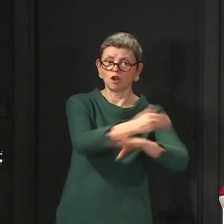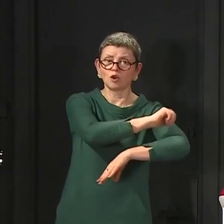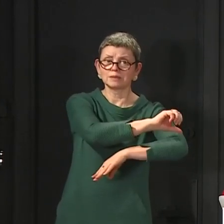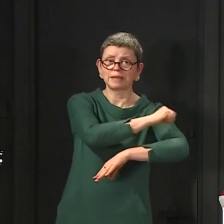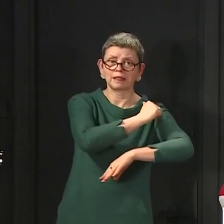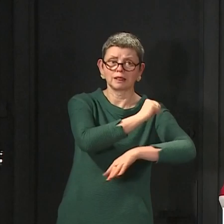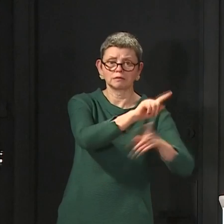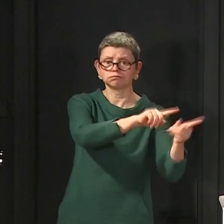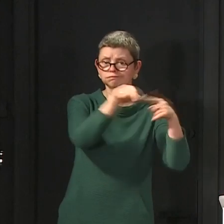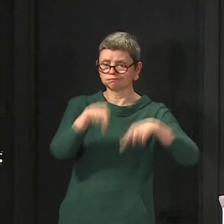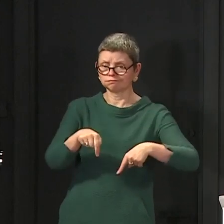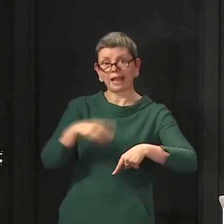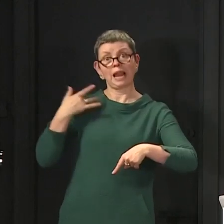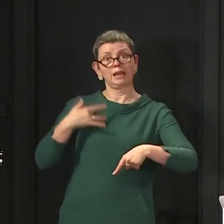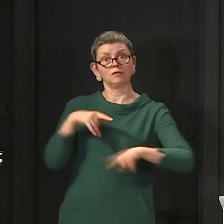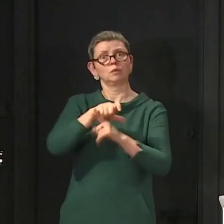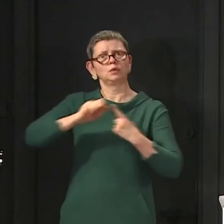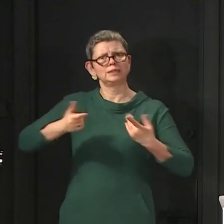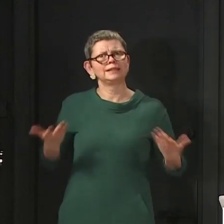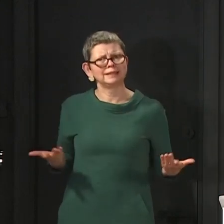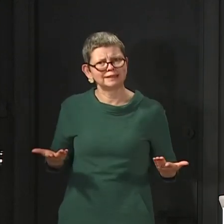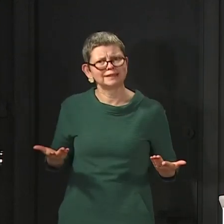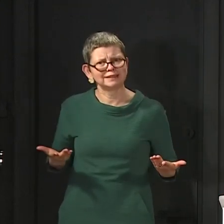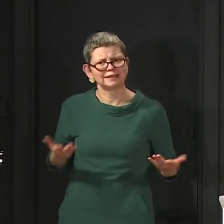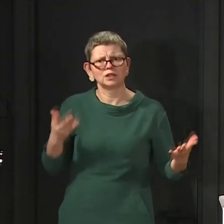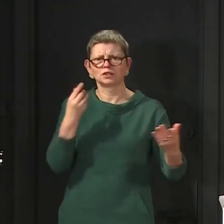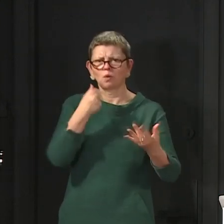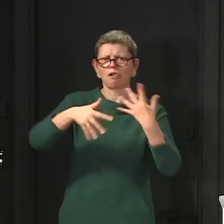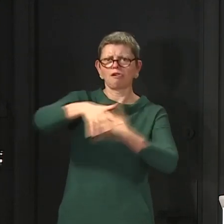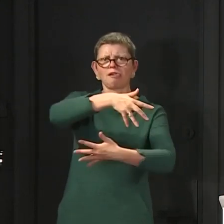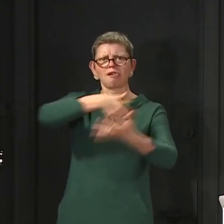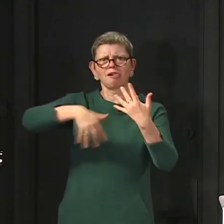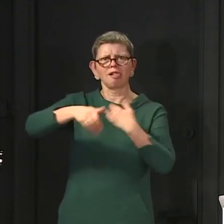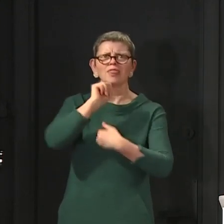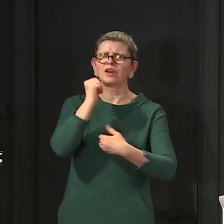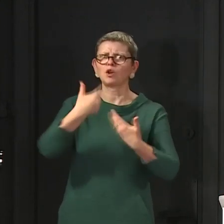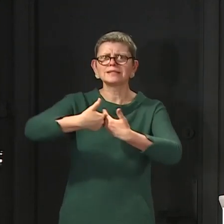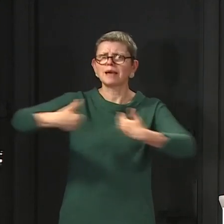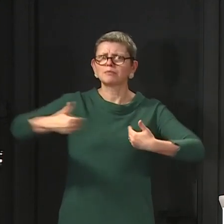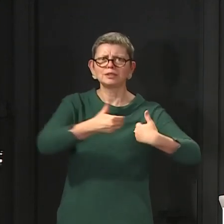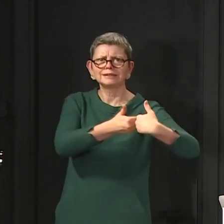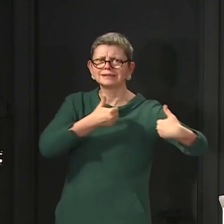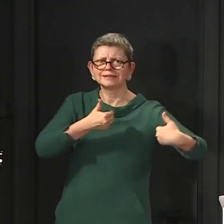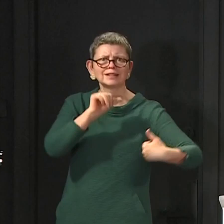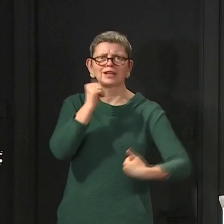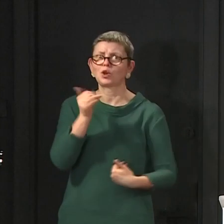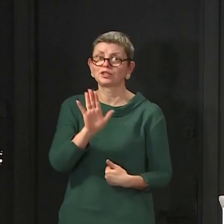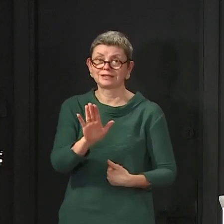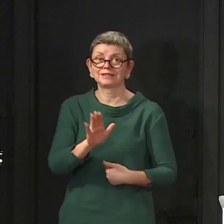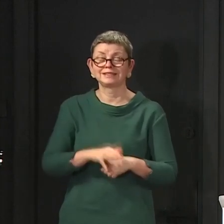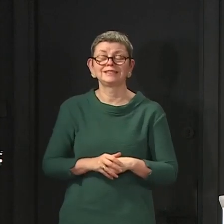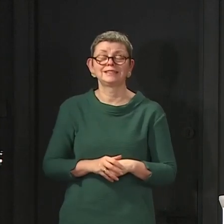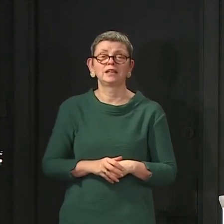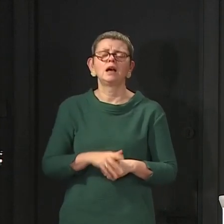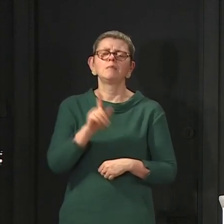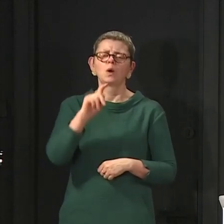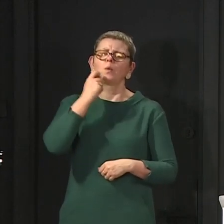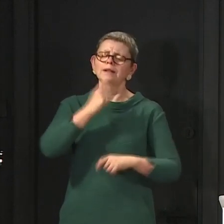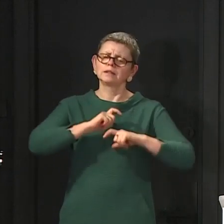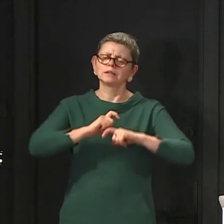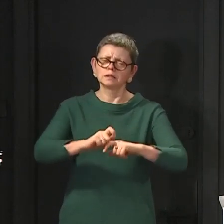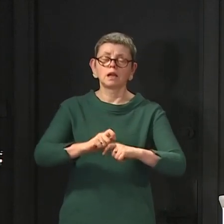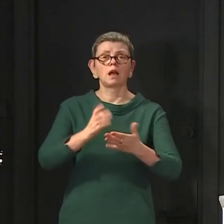a place of work into the wider community. So these things are more interlinked than you might think is the case. But we will continue to be